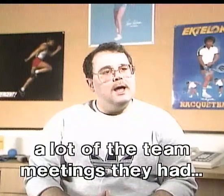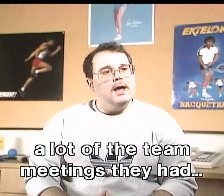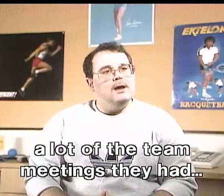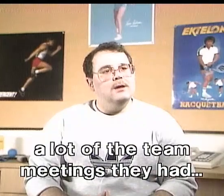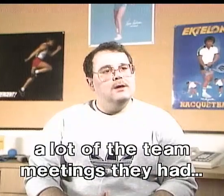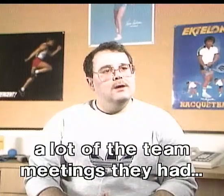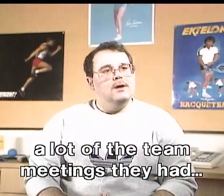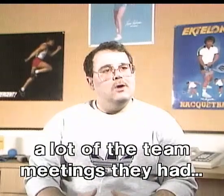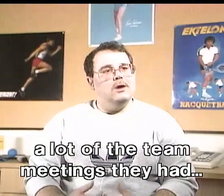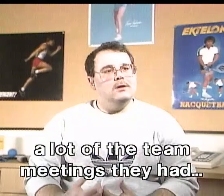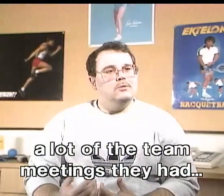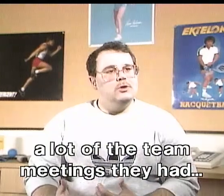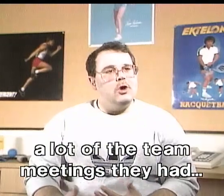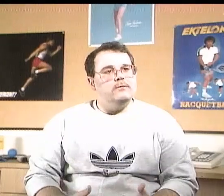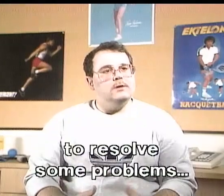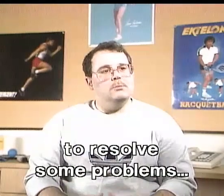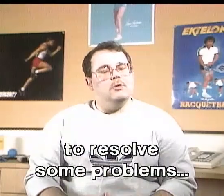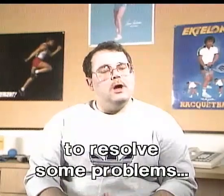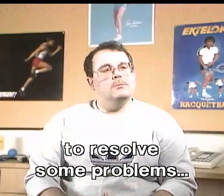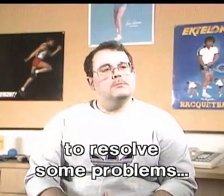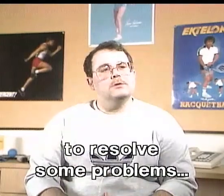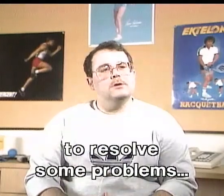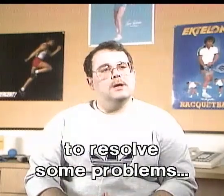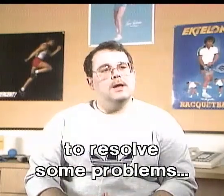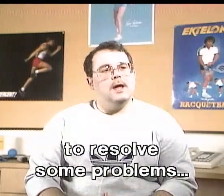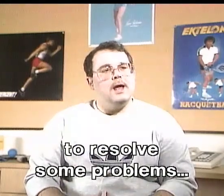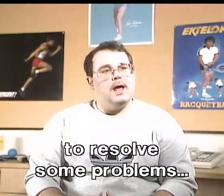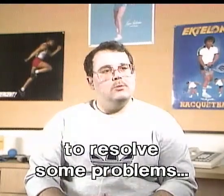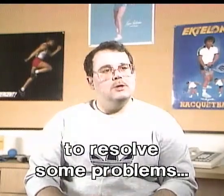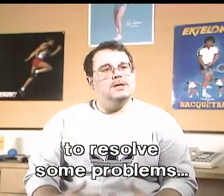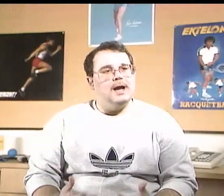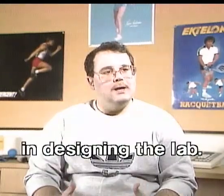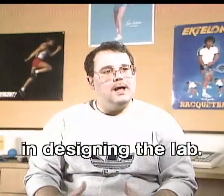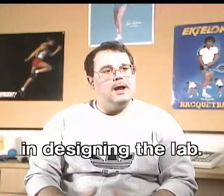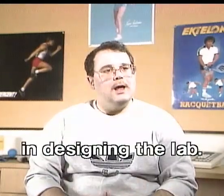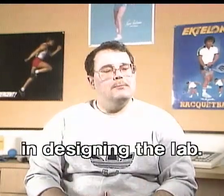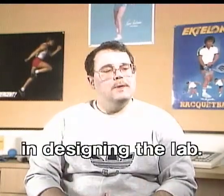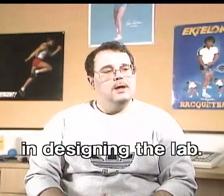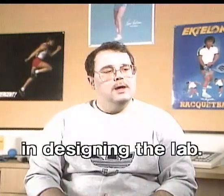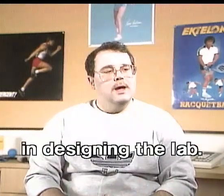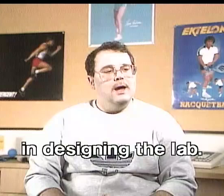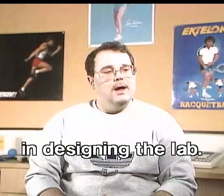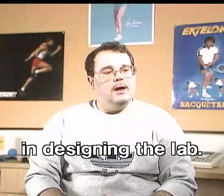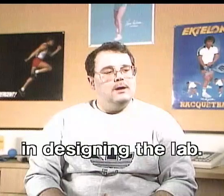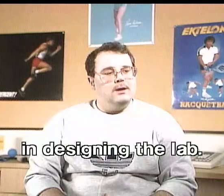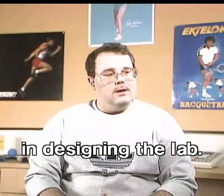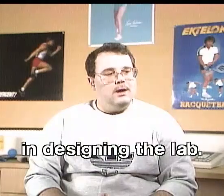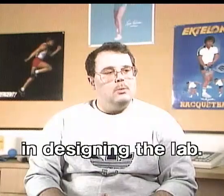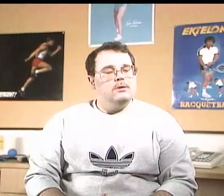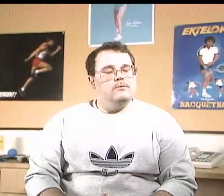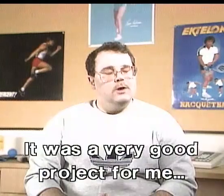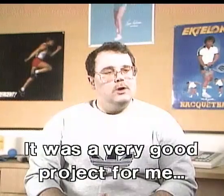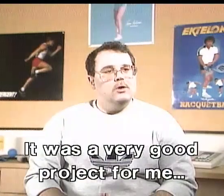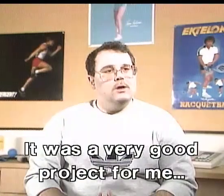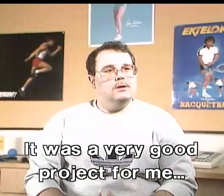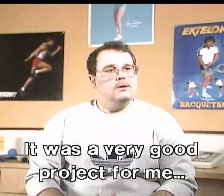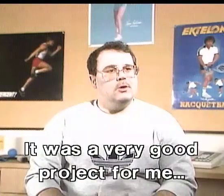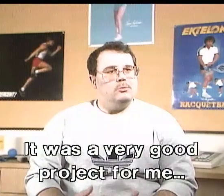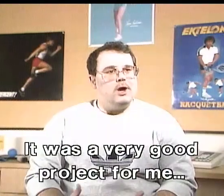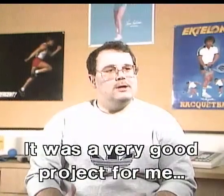had, on resolving some problems they had designing that lab. And it was a very good, you know, project